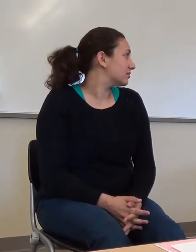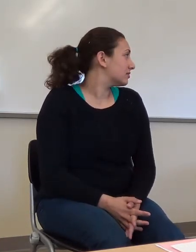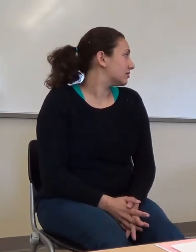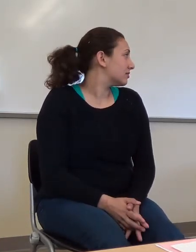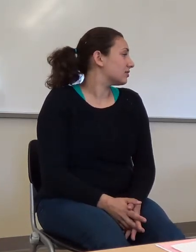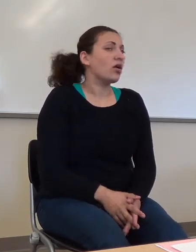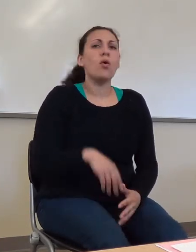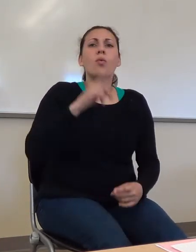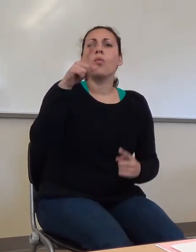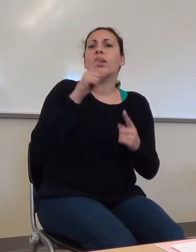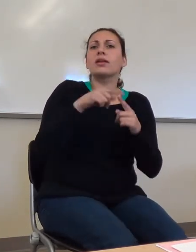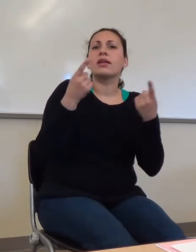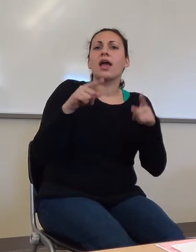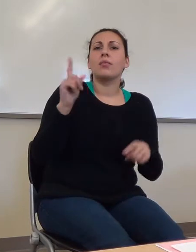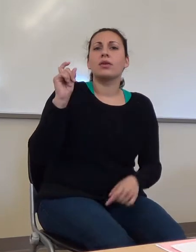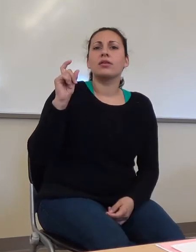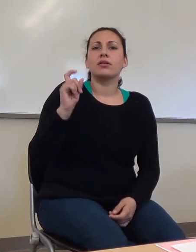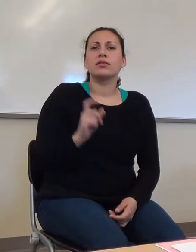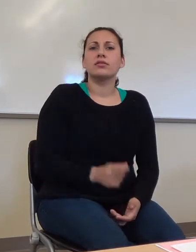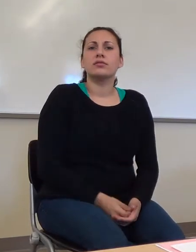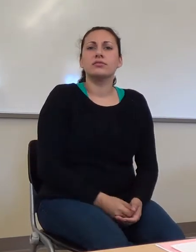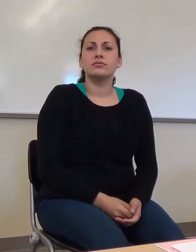And when did that take place?